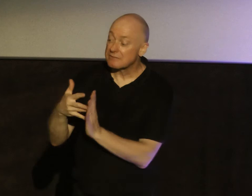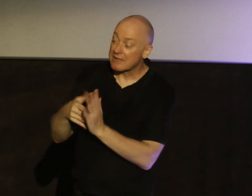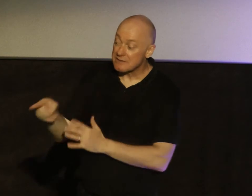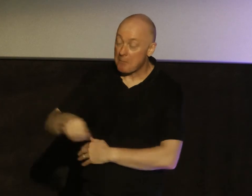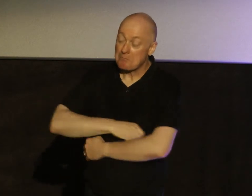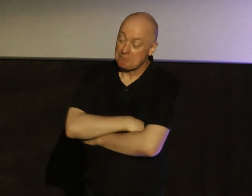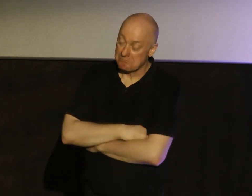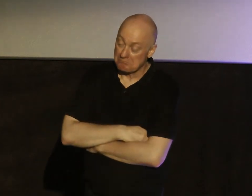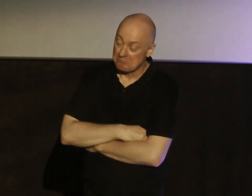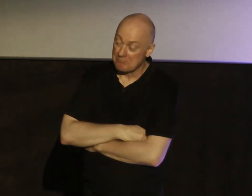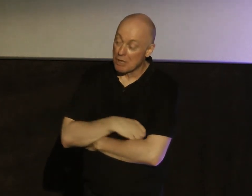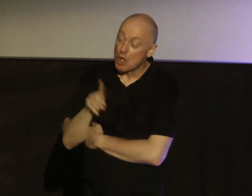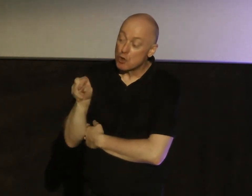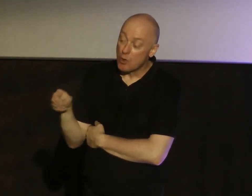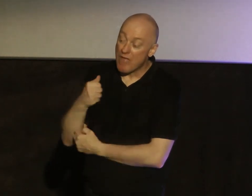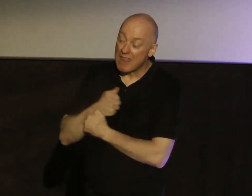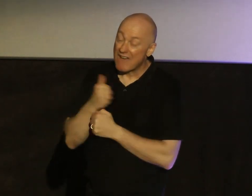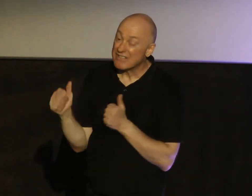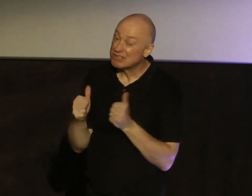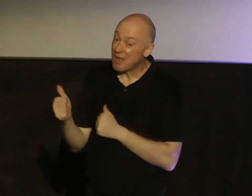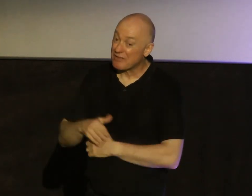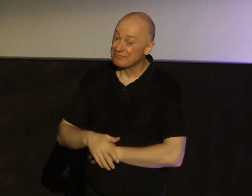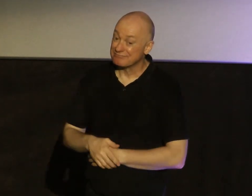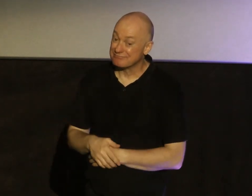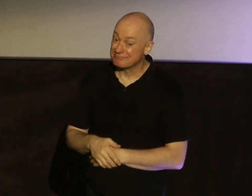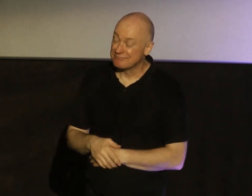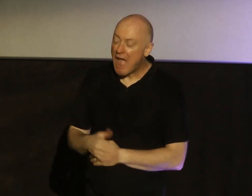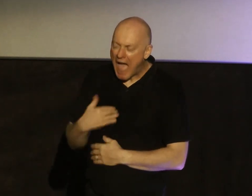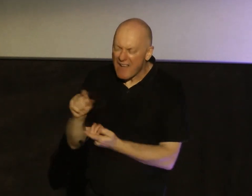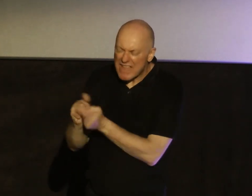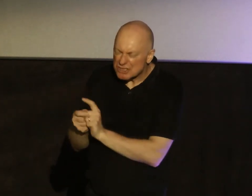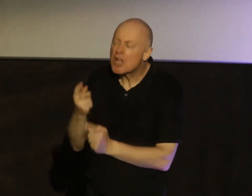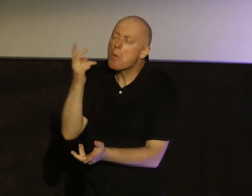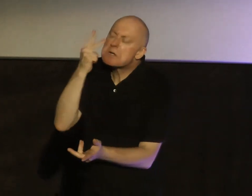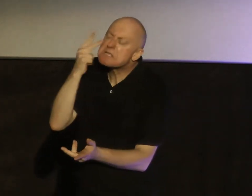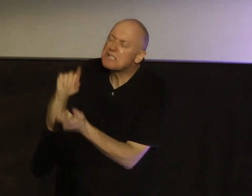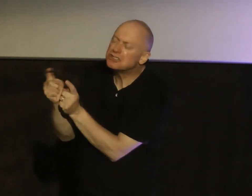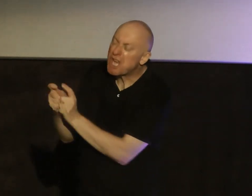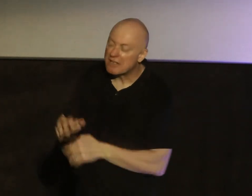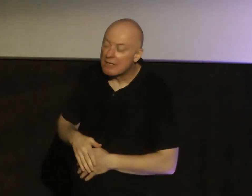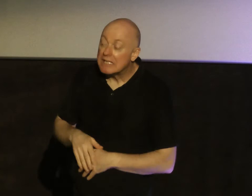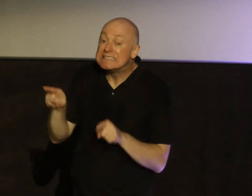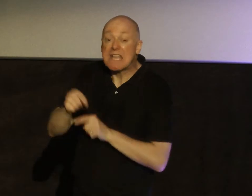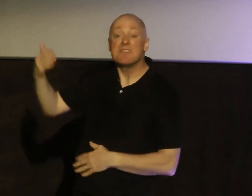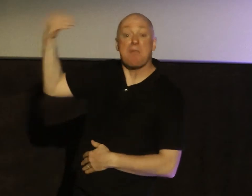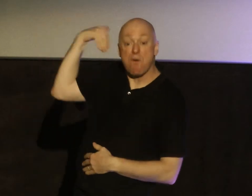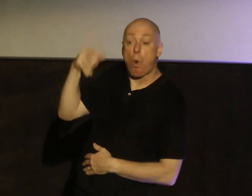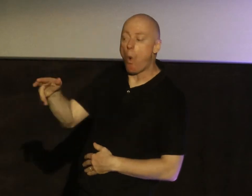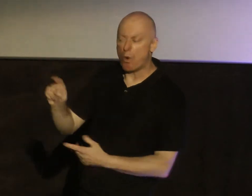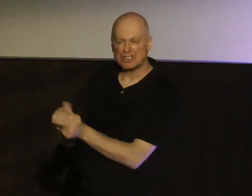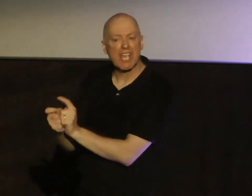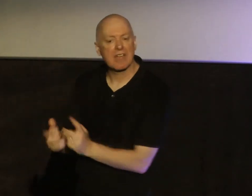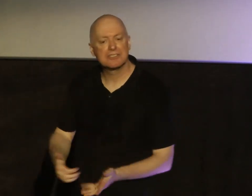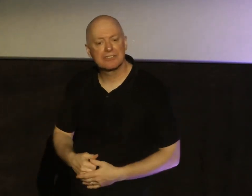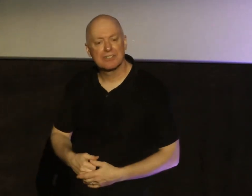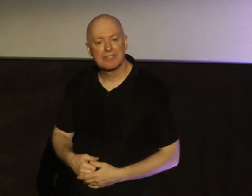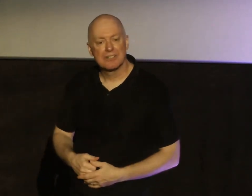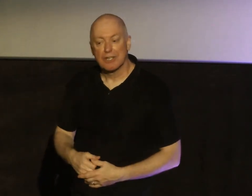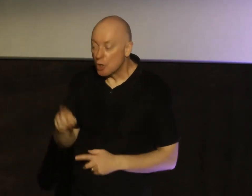Do these brothers love each other? Have they changed? Are they the same as they were 20 years ago? Or what's their commitment to each